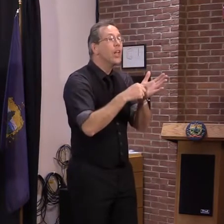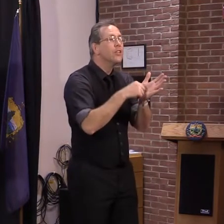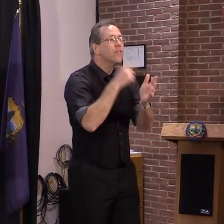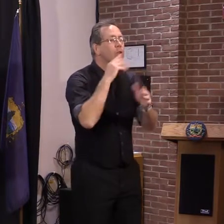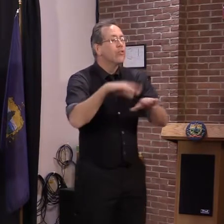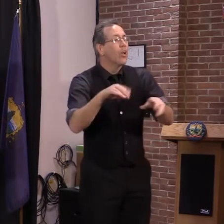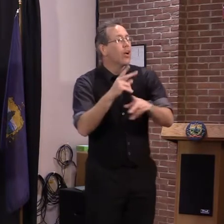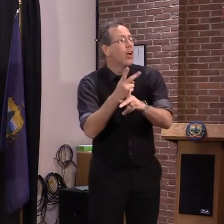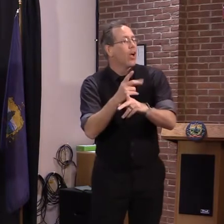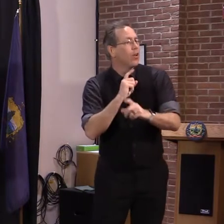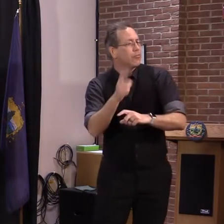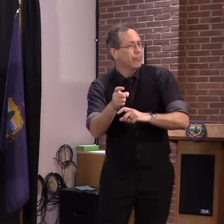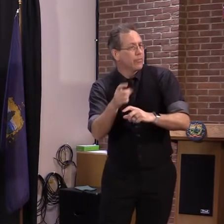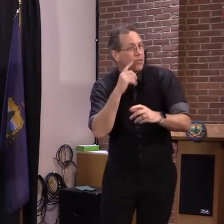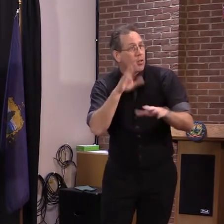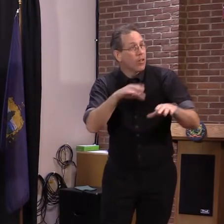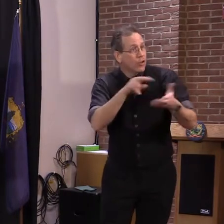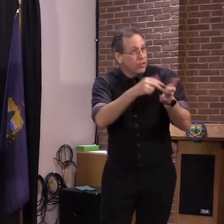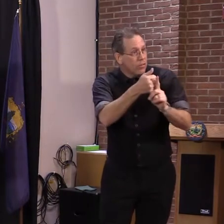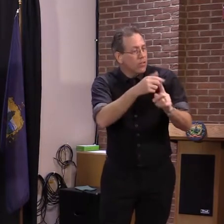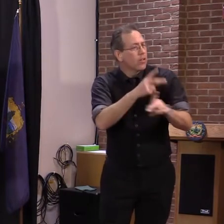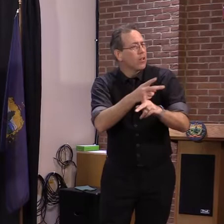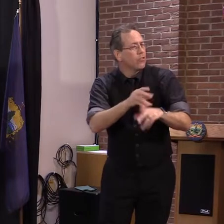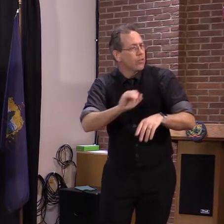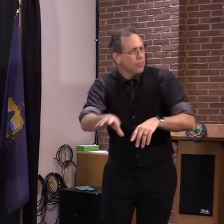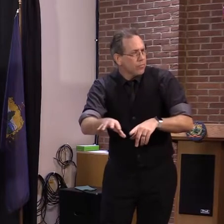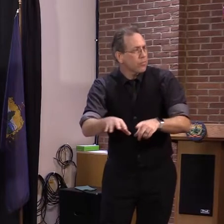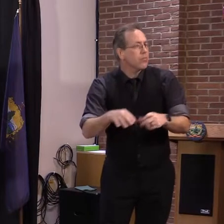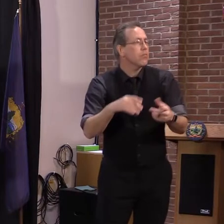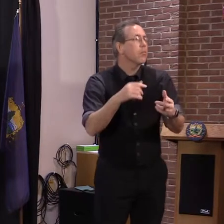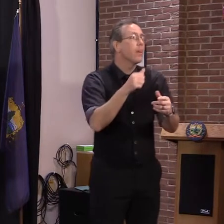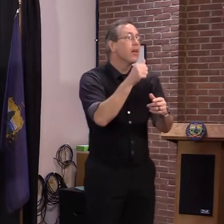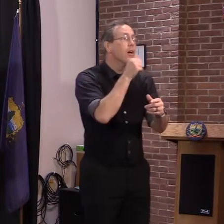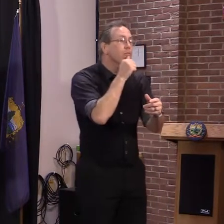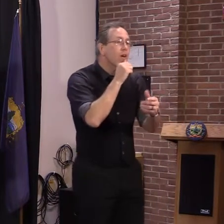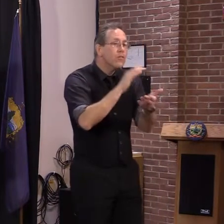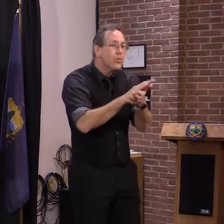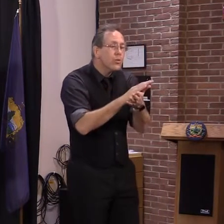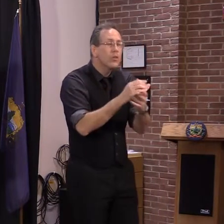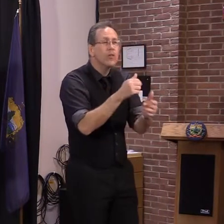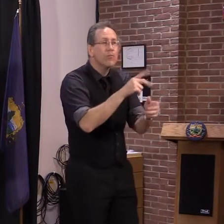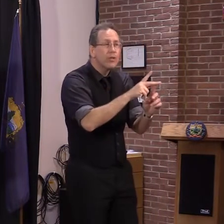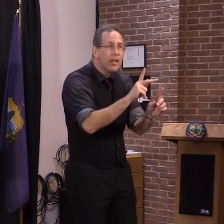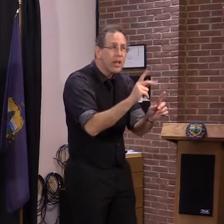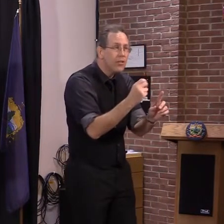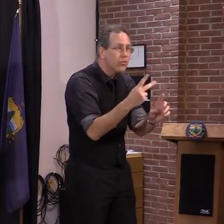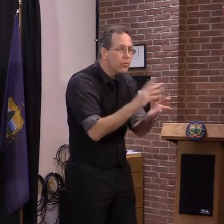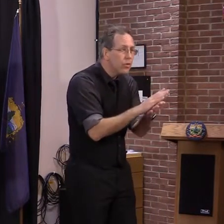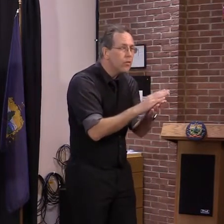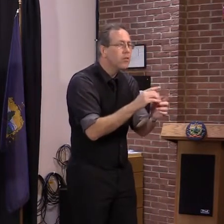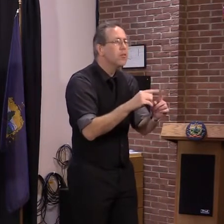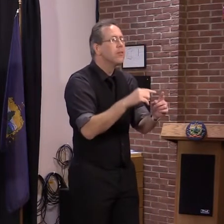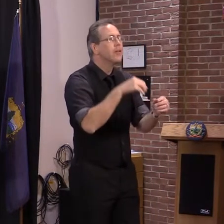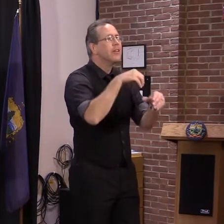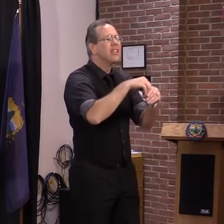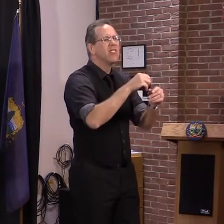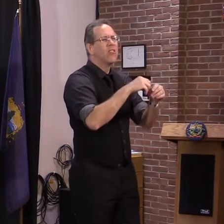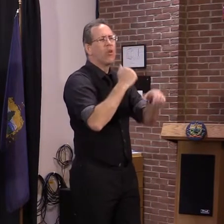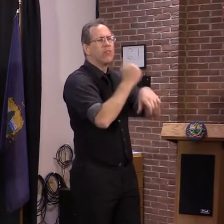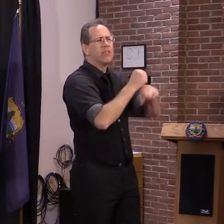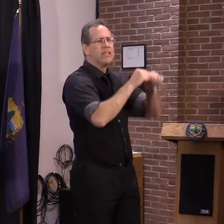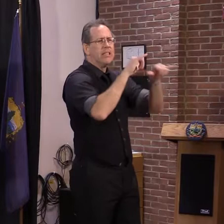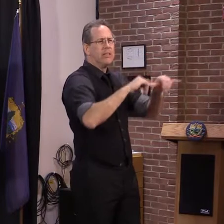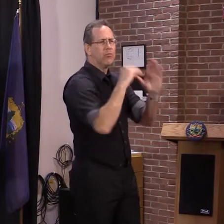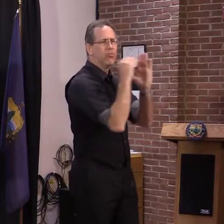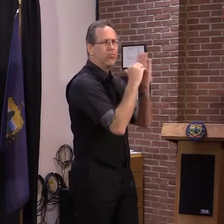workers who are providing private, pre-K, or childcare services within the regulated system. The governor believes that this credit will help